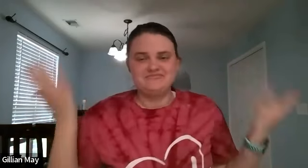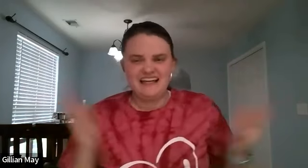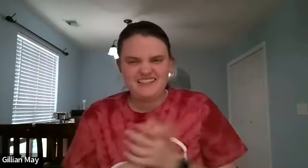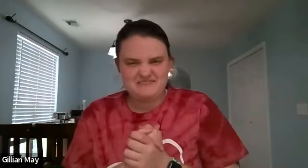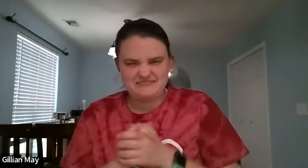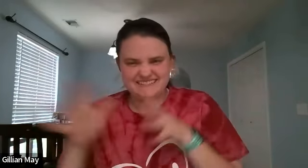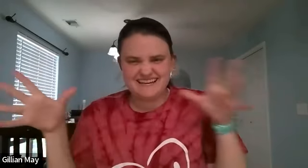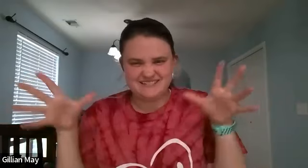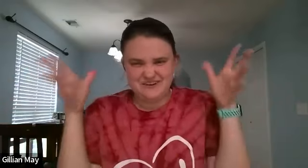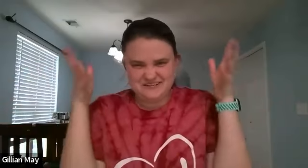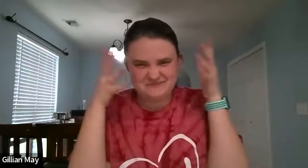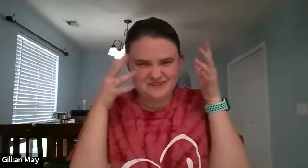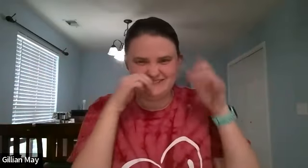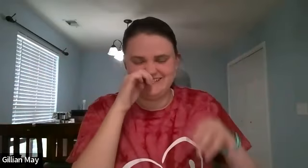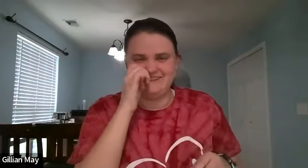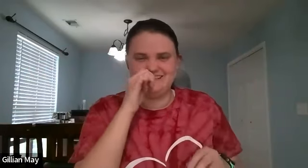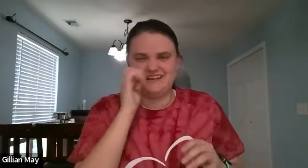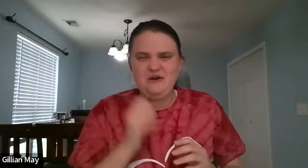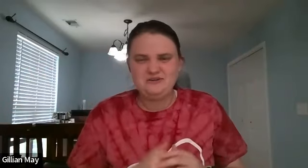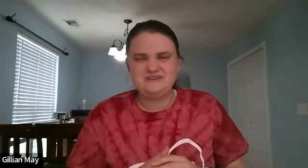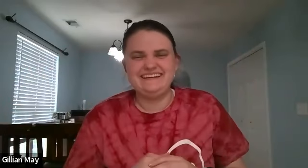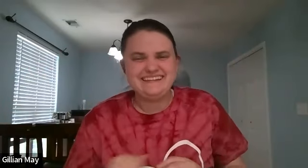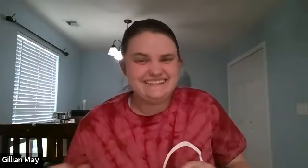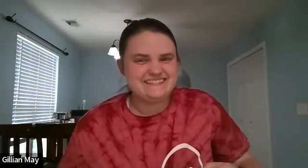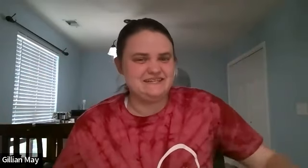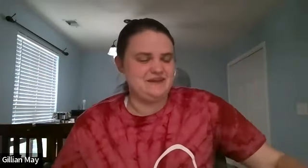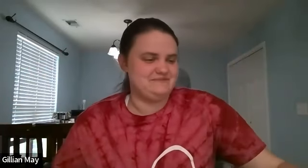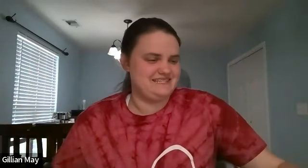I love when signs are very similar to each other, and it's like, oh, you can easily make a mistake.